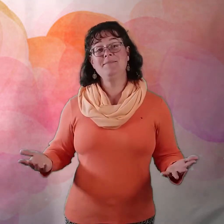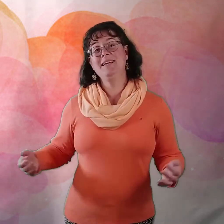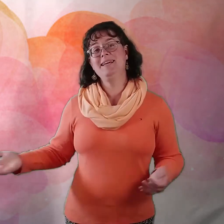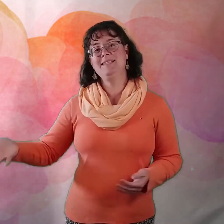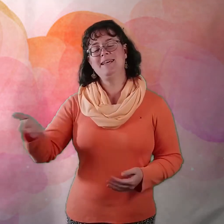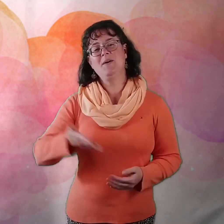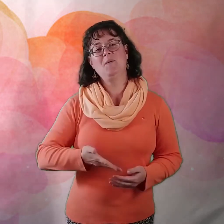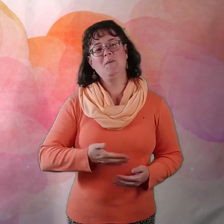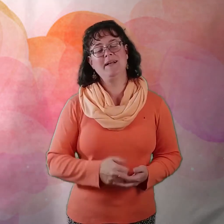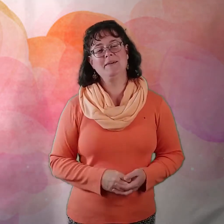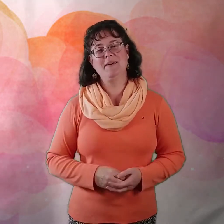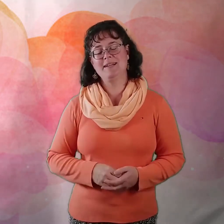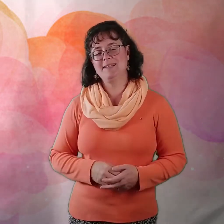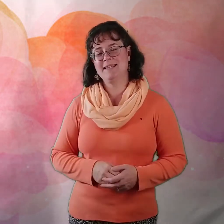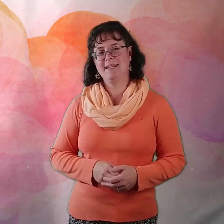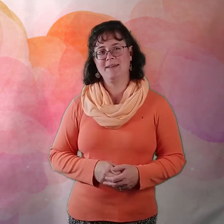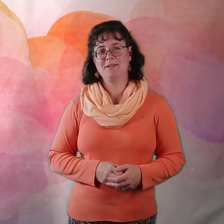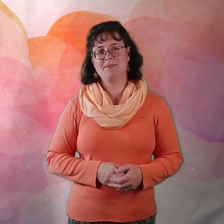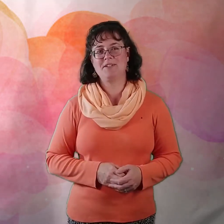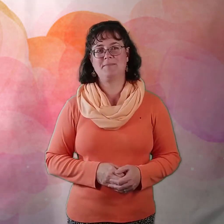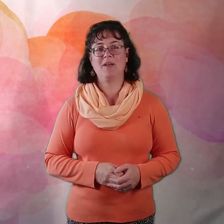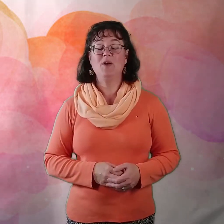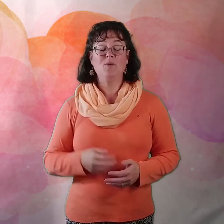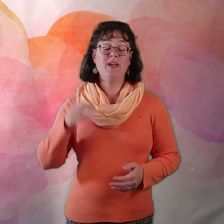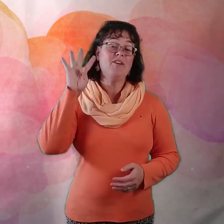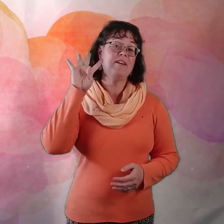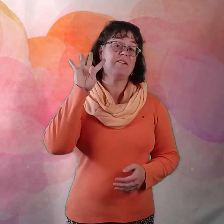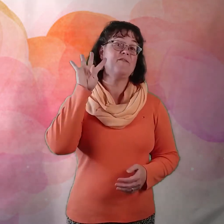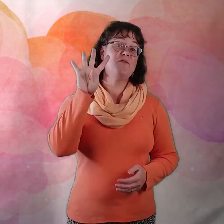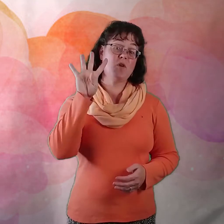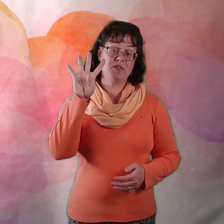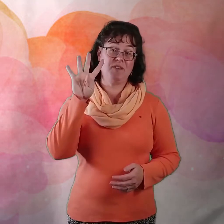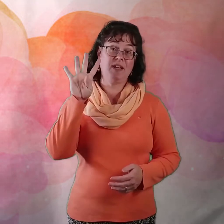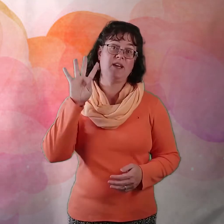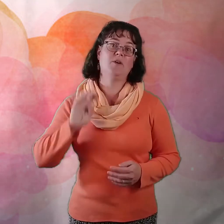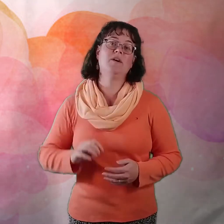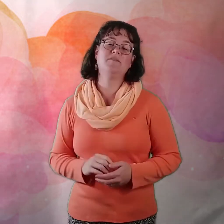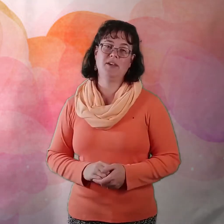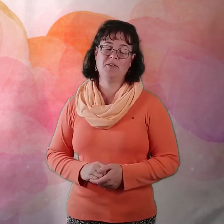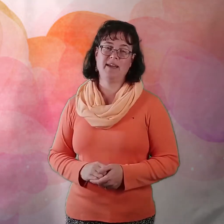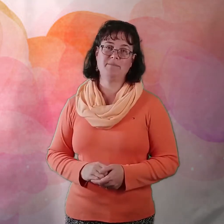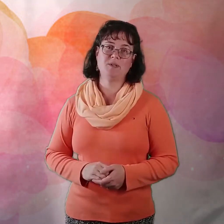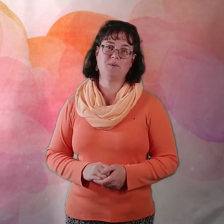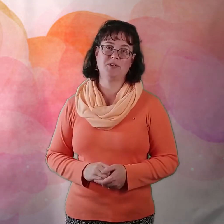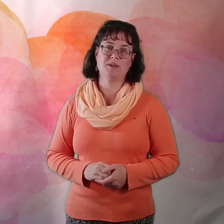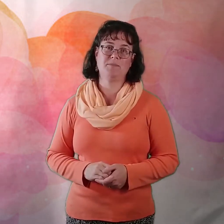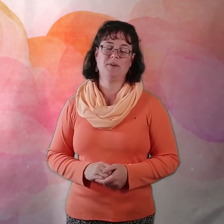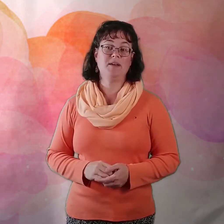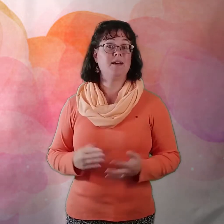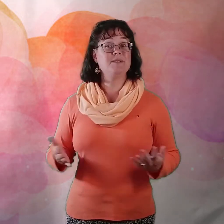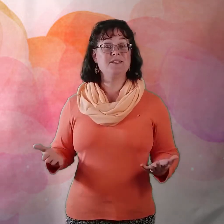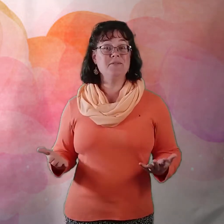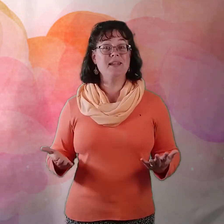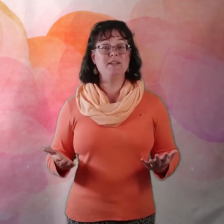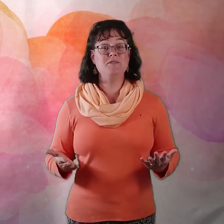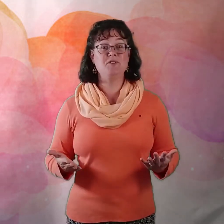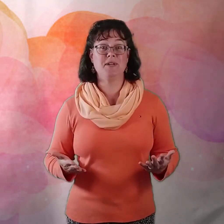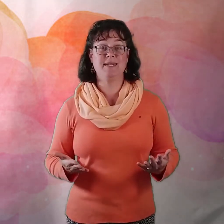Redeemer kids, welcome back to Sign Language Worship. We are on our 4th video of Here I Am to Worship. I'm so glad you've joined